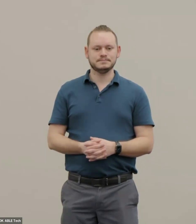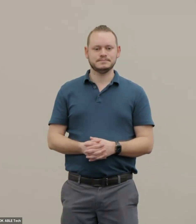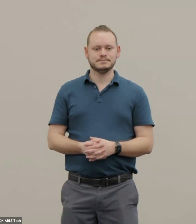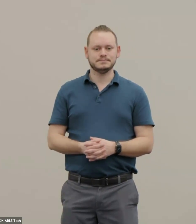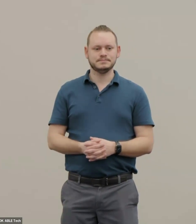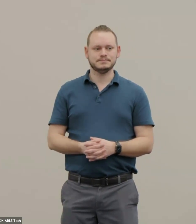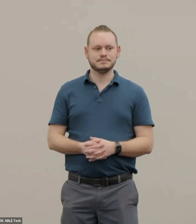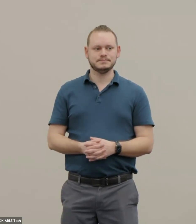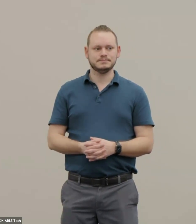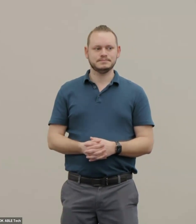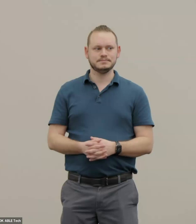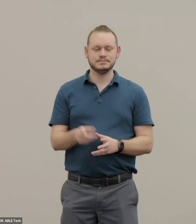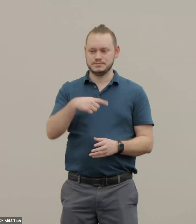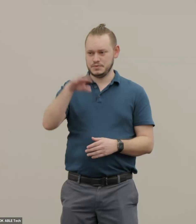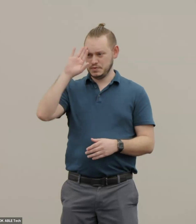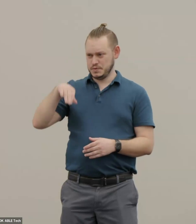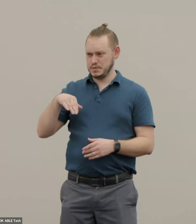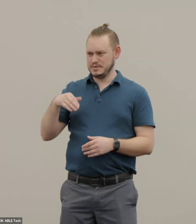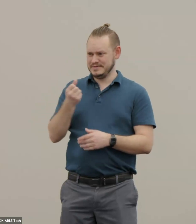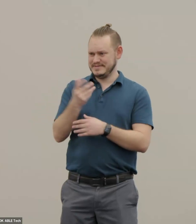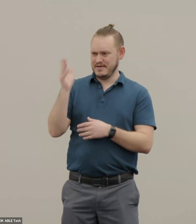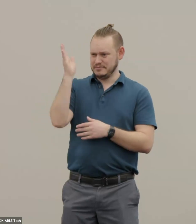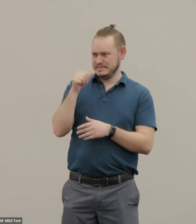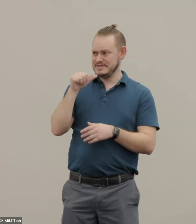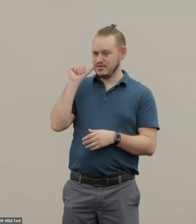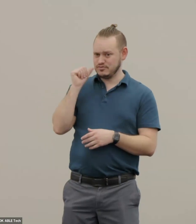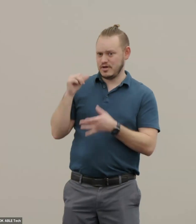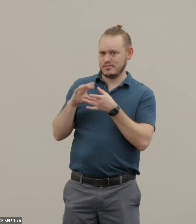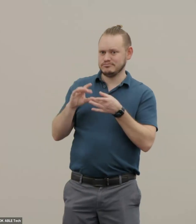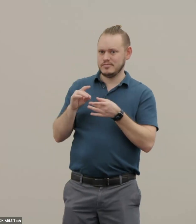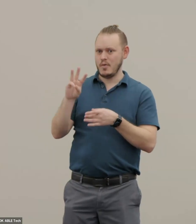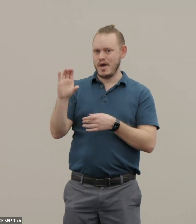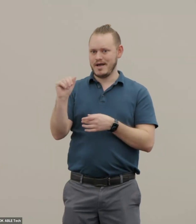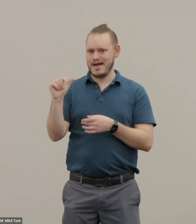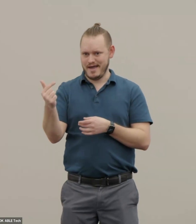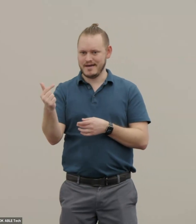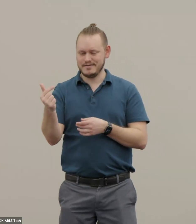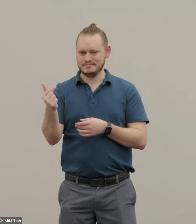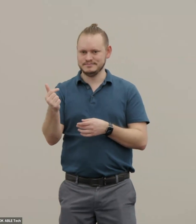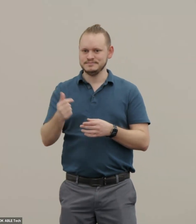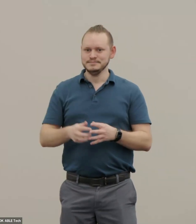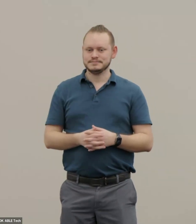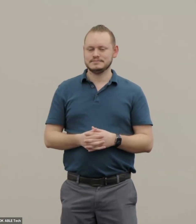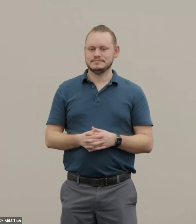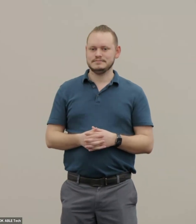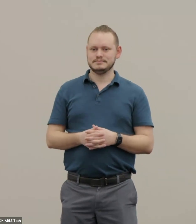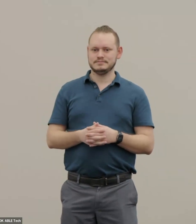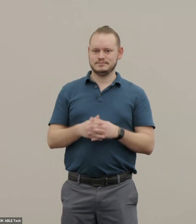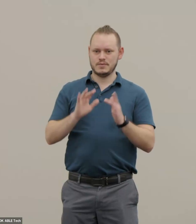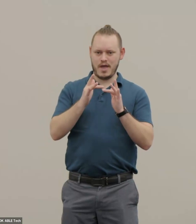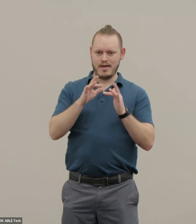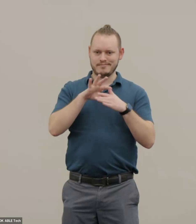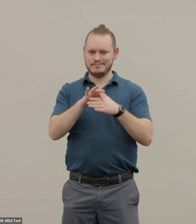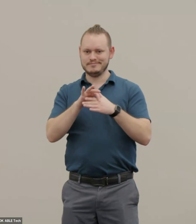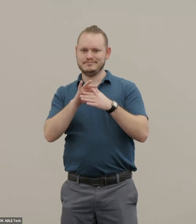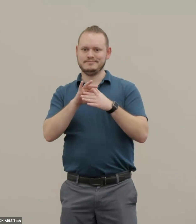So as you guys heard, several of the speakers yesterday were talking about WCAG and how WCAG has become